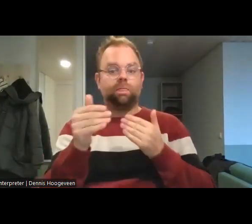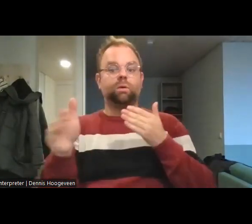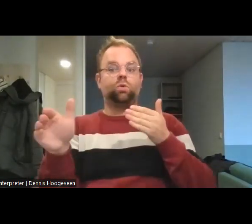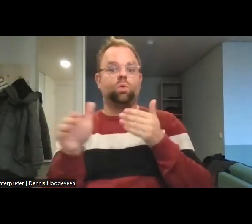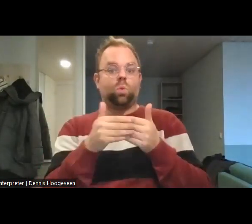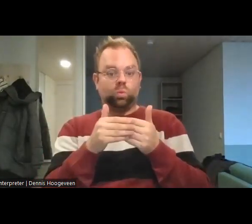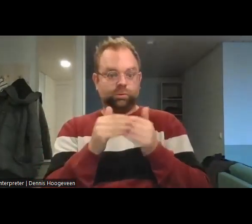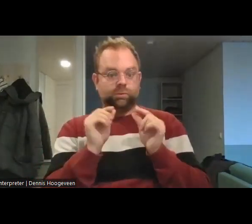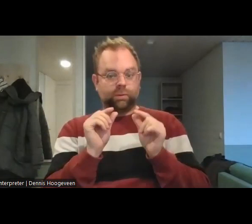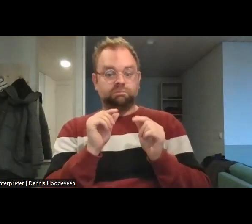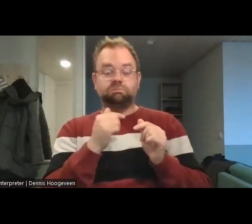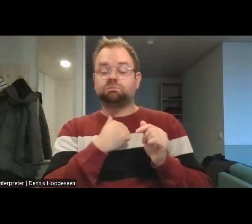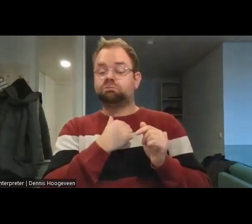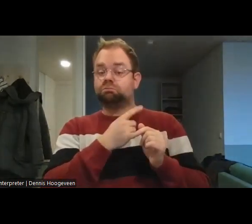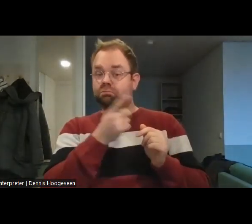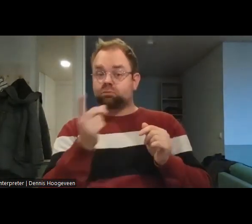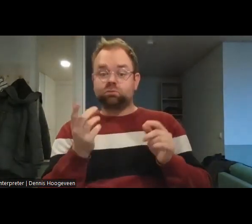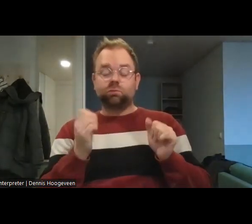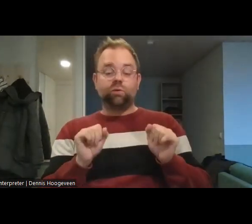in French, in Arabic.